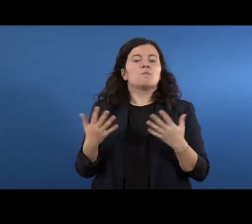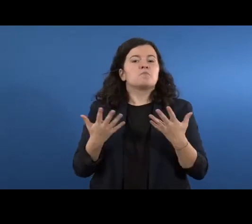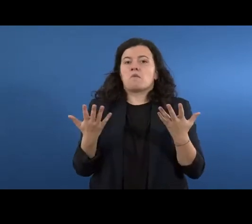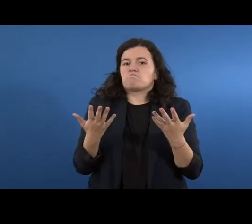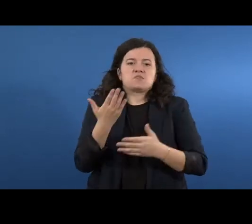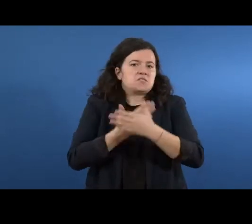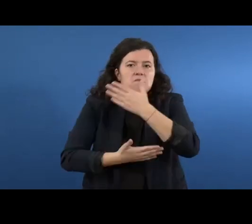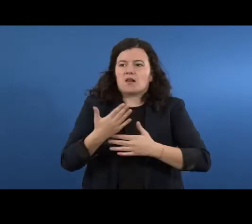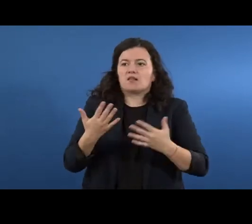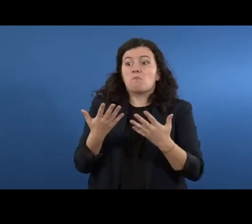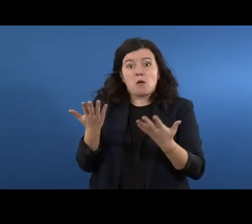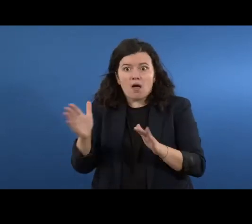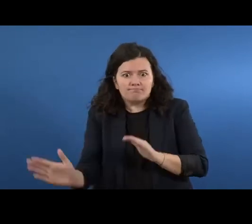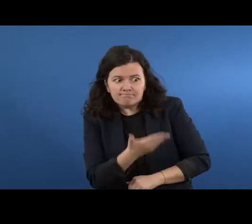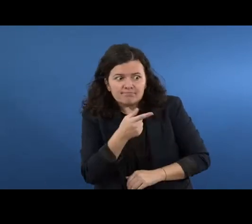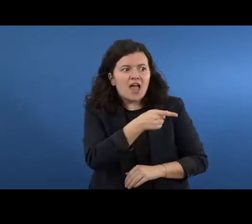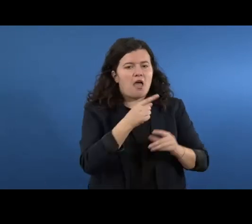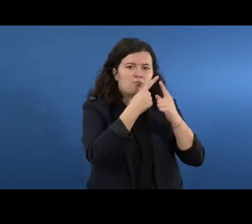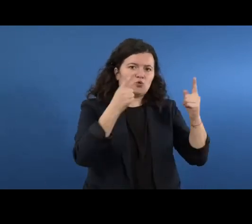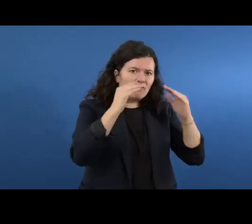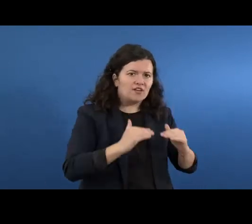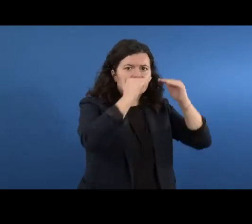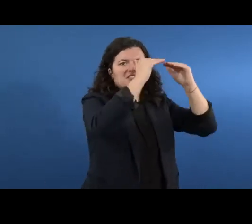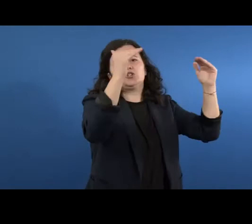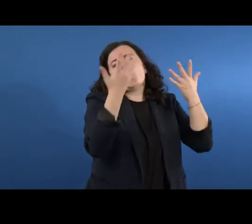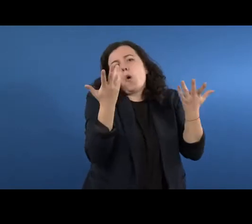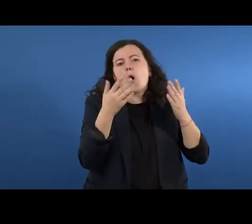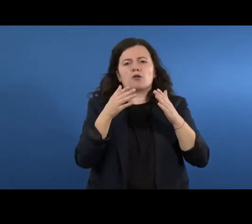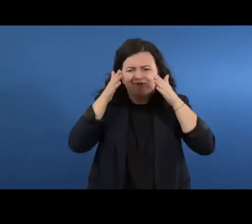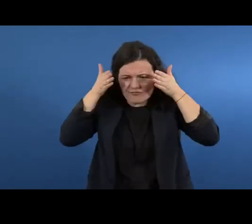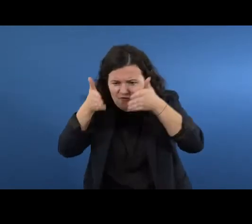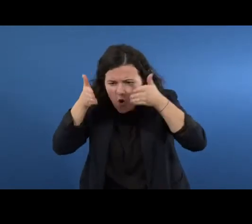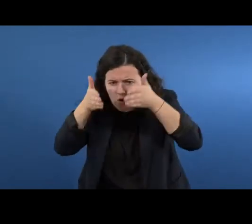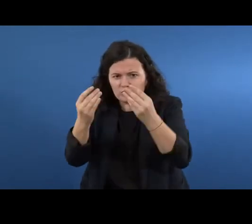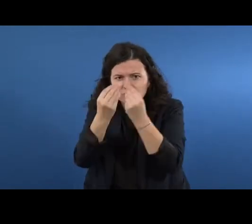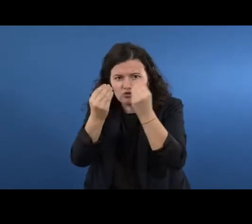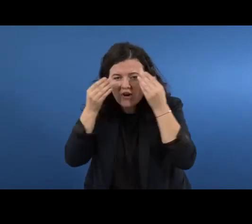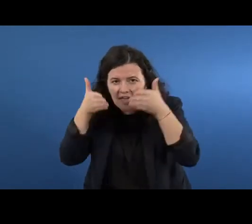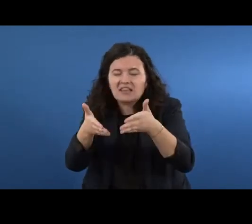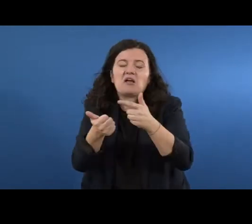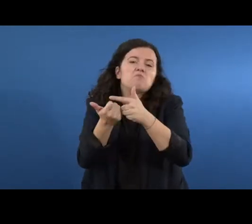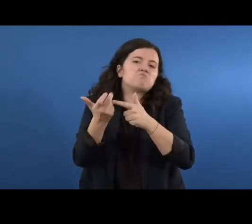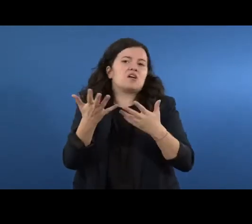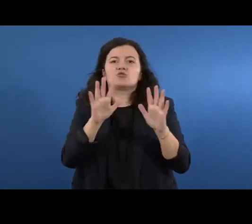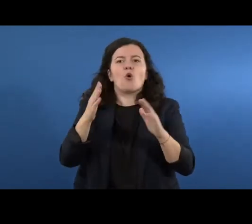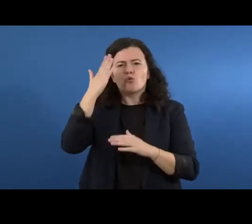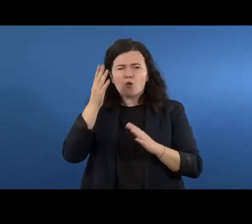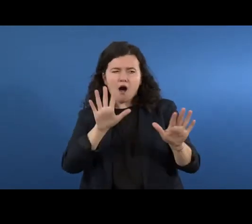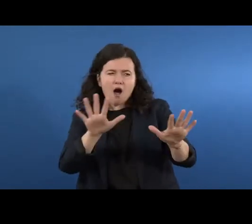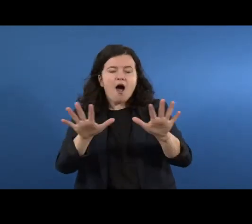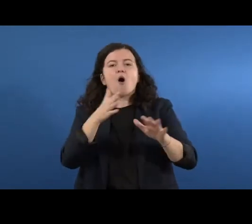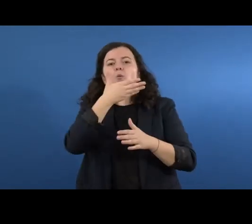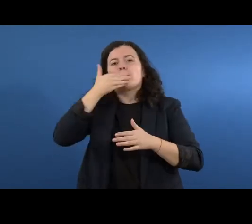vocational skills education, or in any kind of skills development that prepare them to enter the workforce and participate actively in the